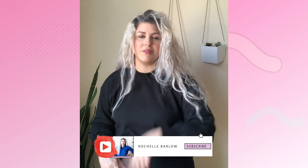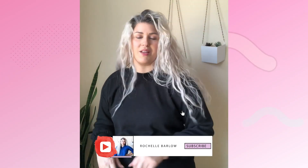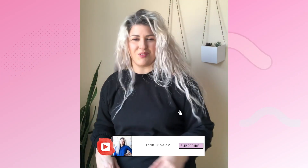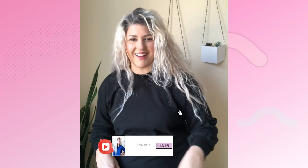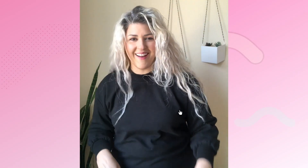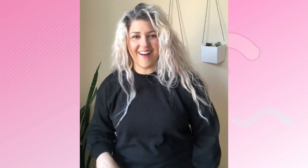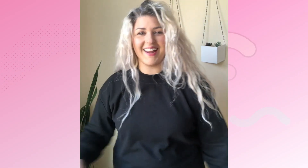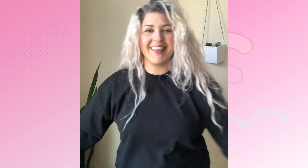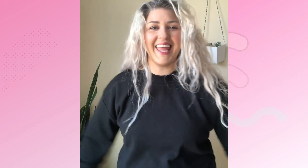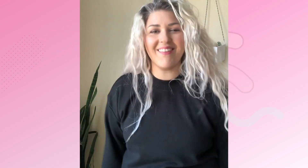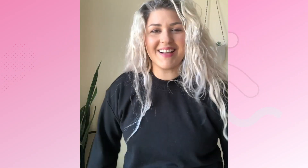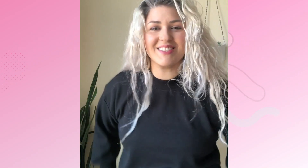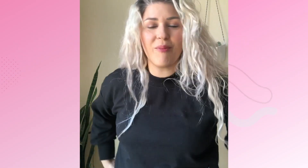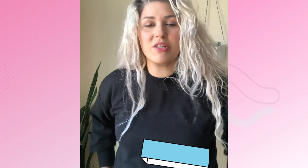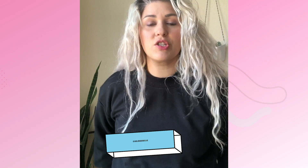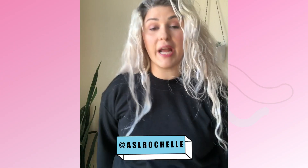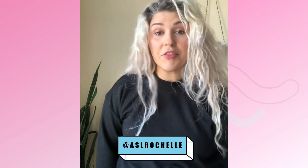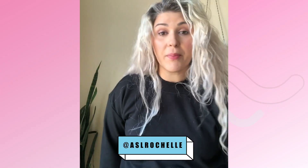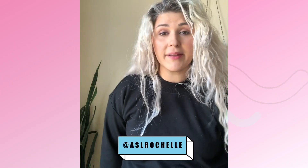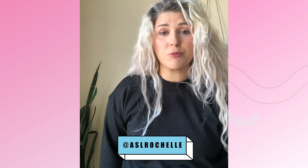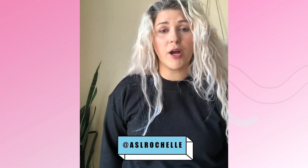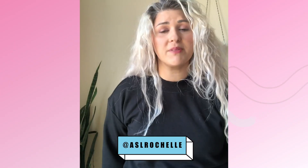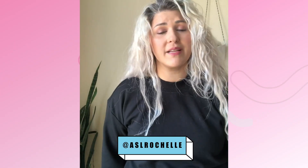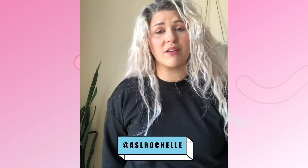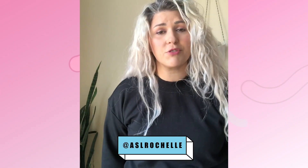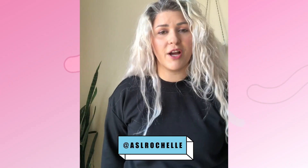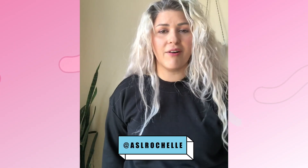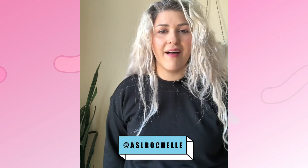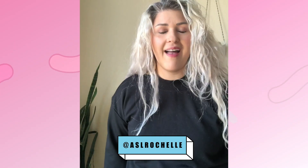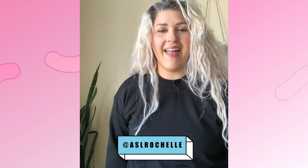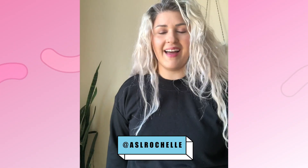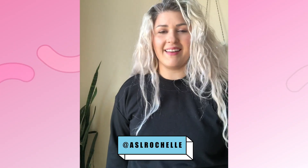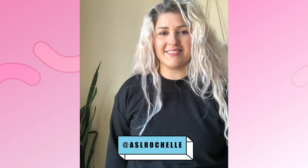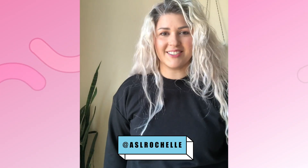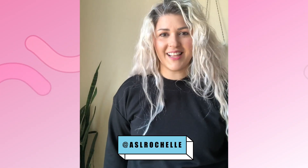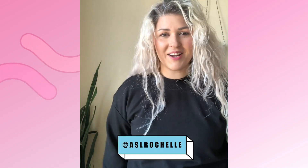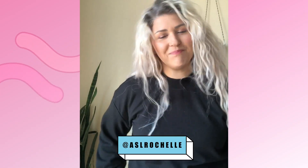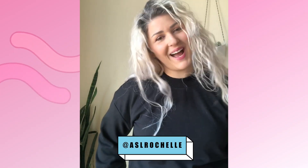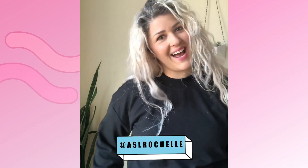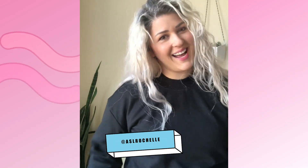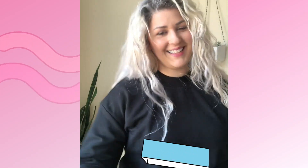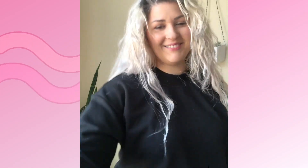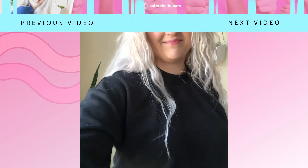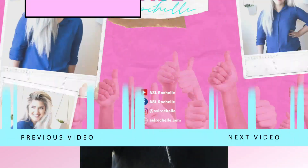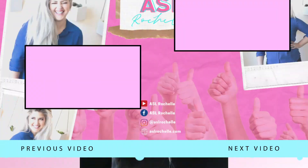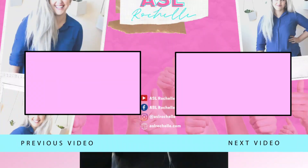day 2 and day 3. All right, thank you guys so much. Check out the practice prompt, ASL Rochelle, and I'll talk to you later. Bye.